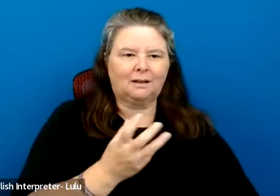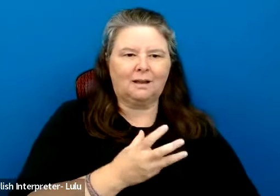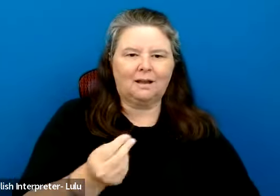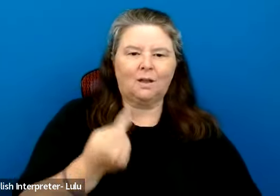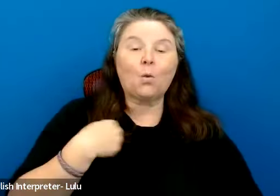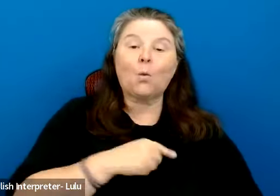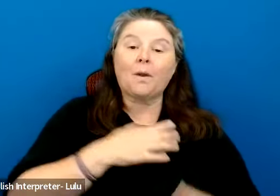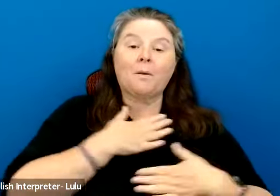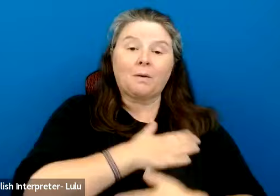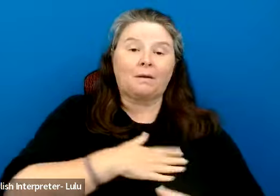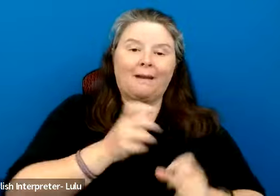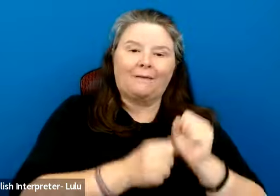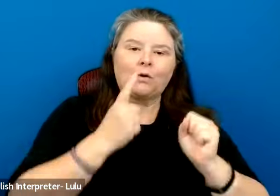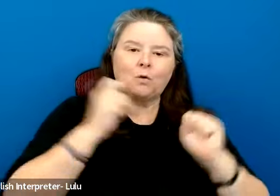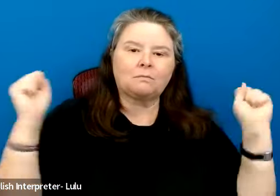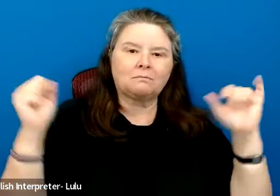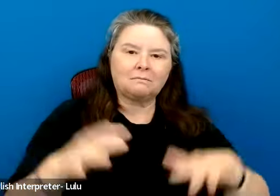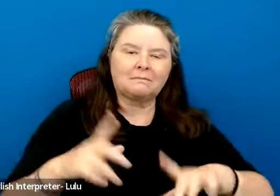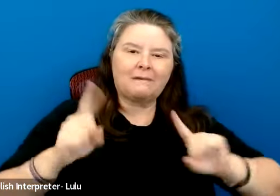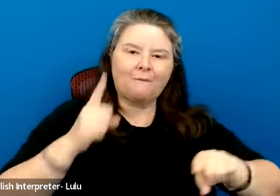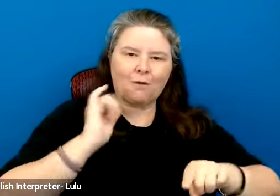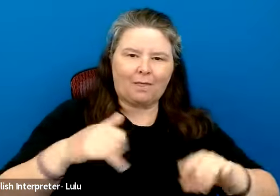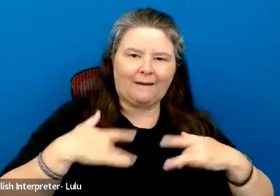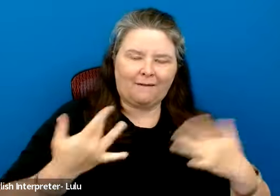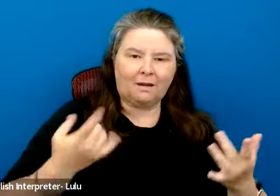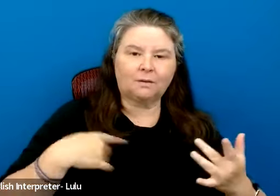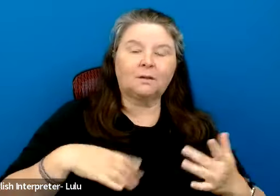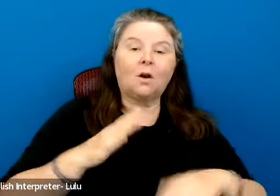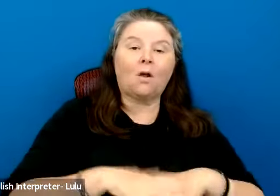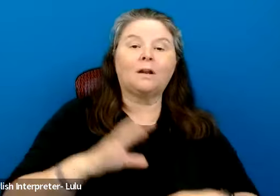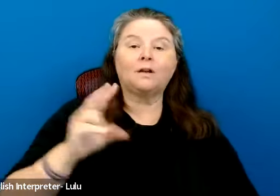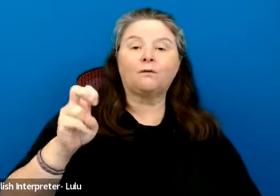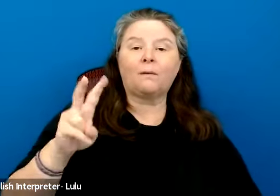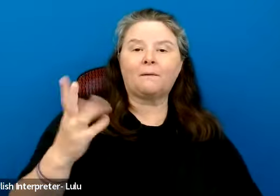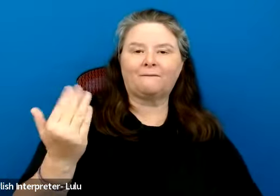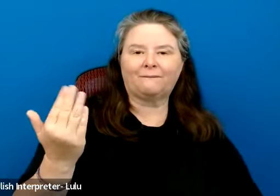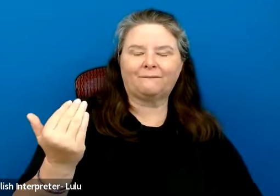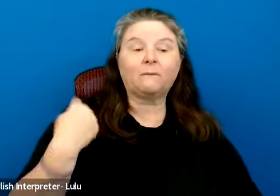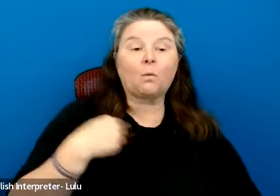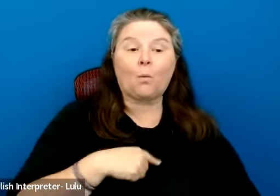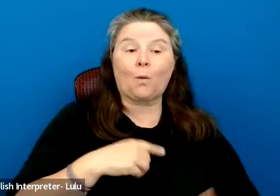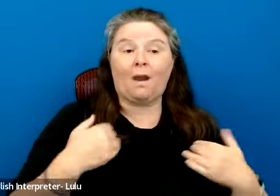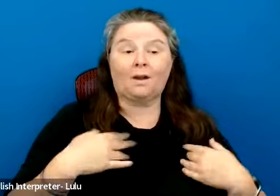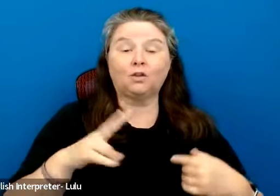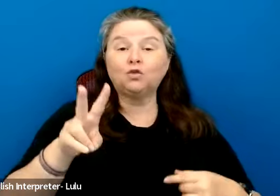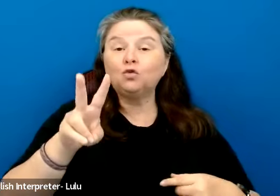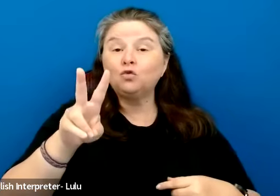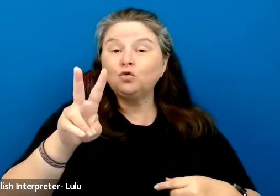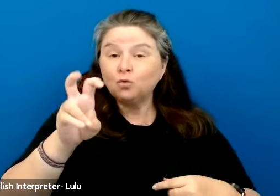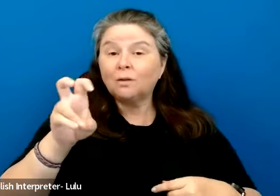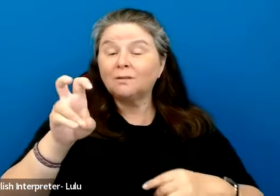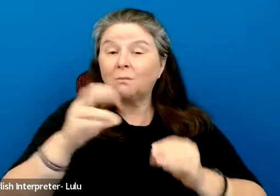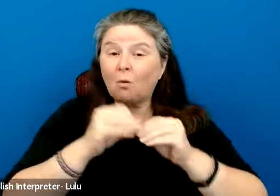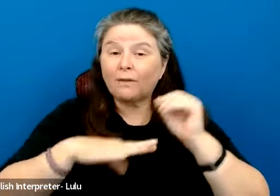we appreciate everyone who came out for the event. It was held on the 15th of November. We had 200 plus people